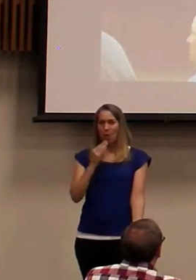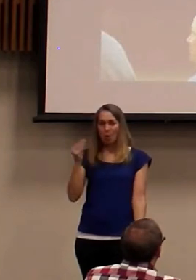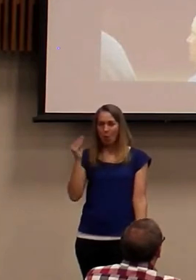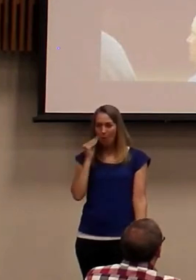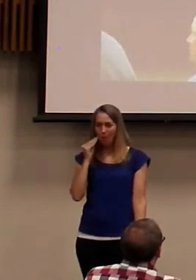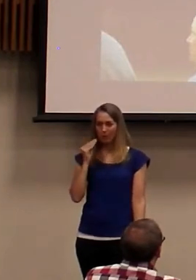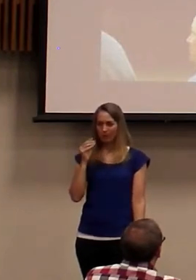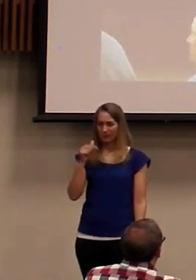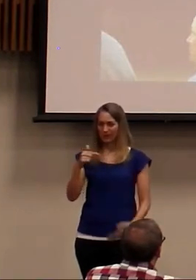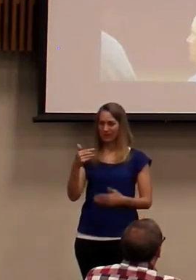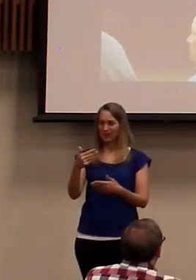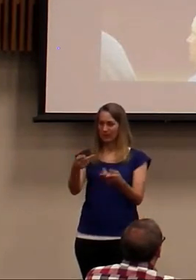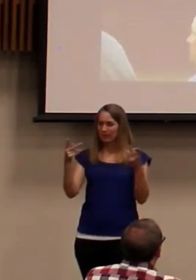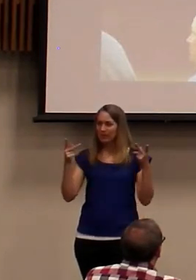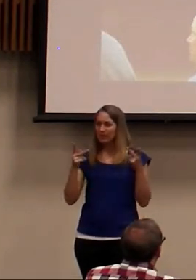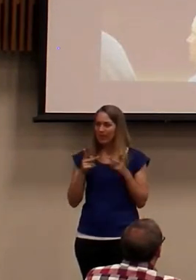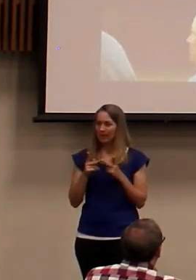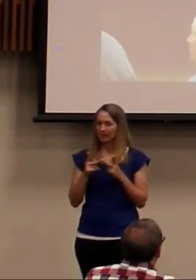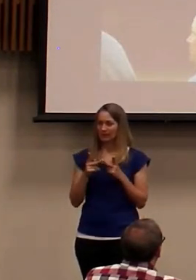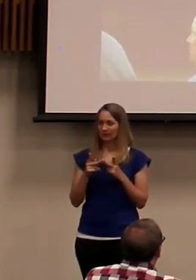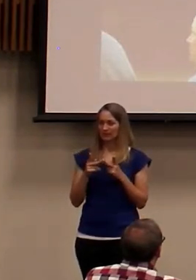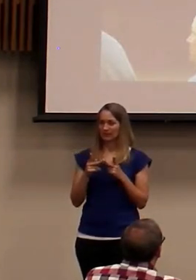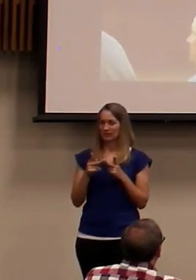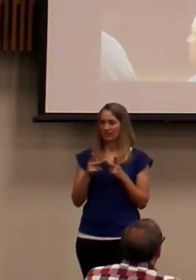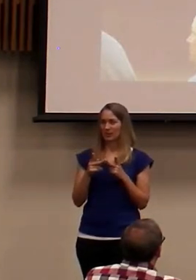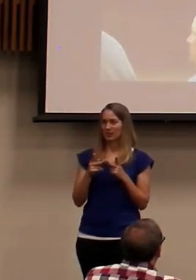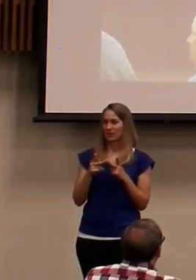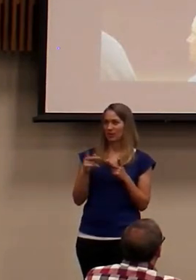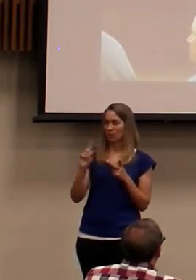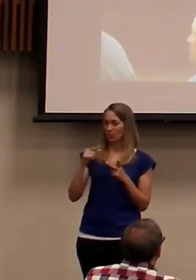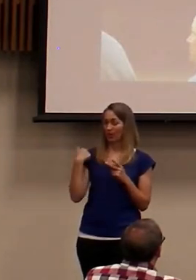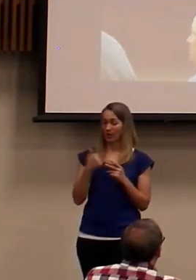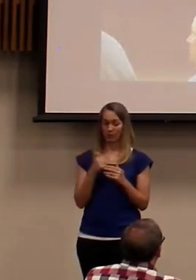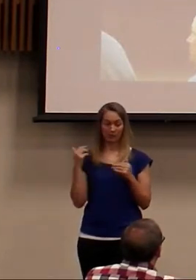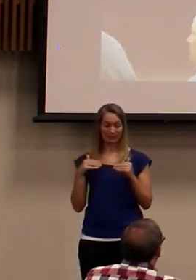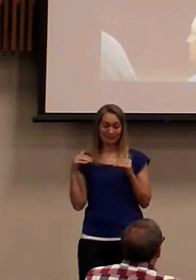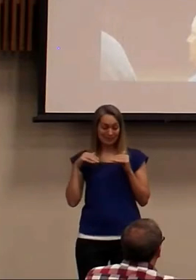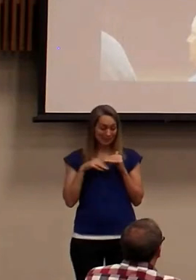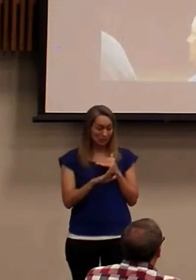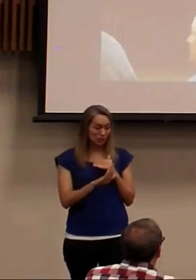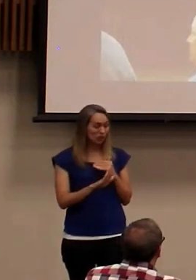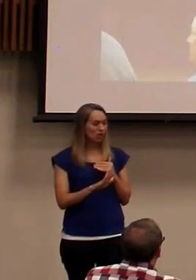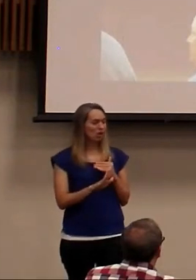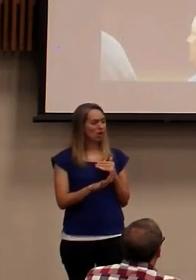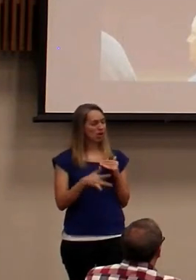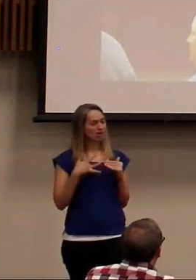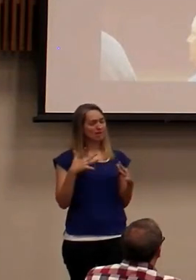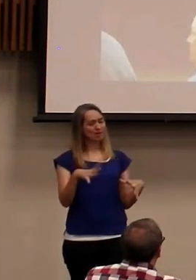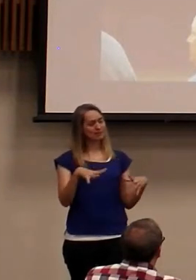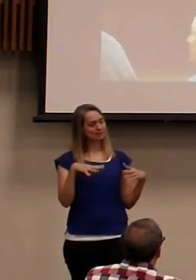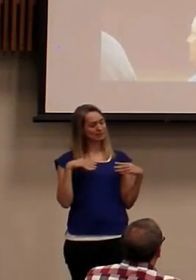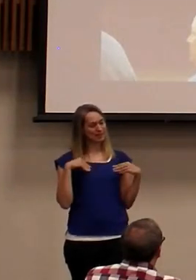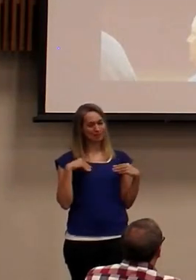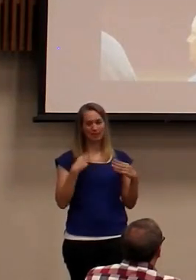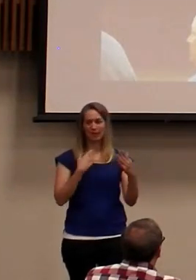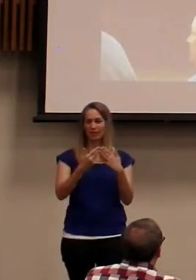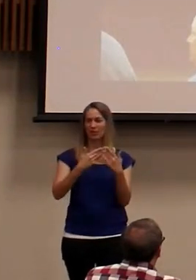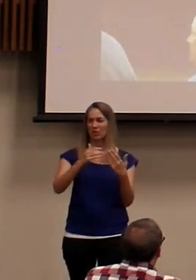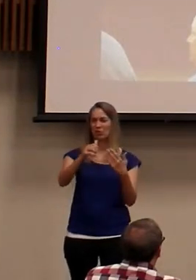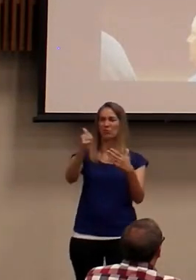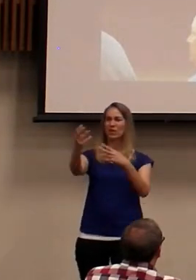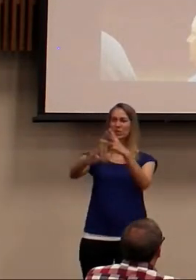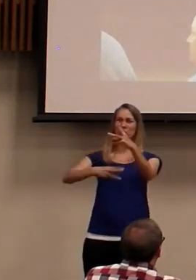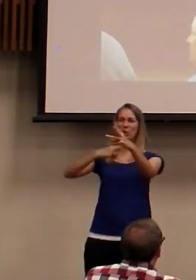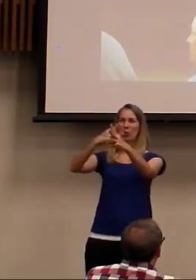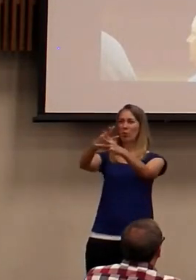It's the place we fall back to. It's the place where we walk in and we find acceptance and all those things, even when the rest of the world maybe